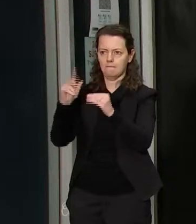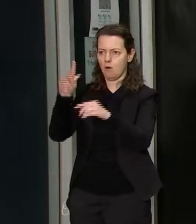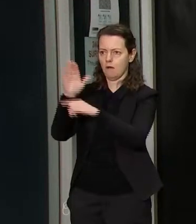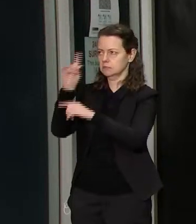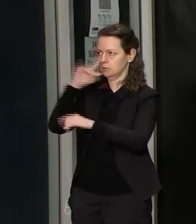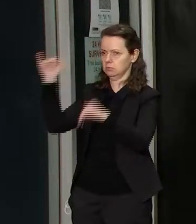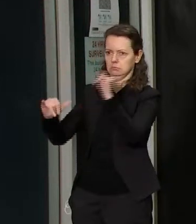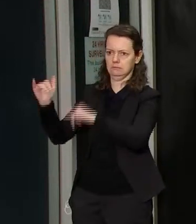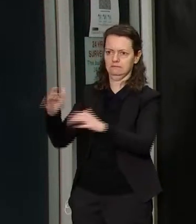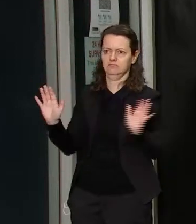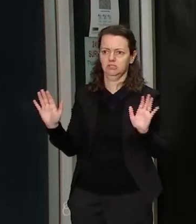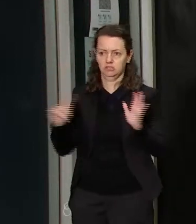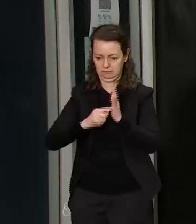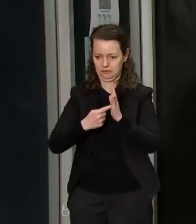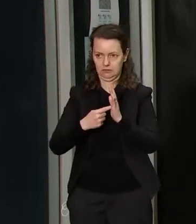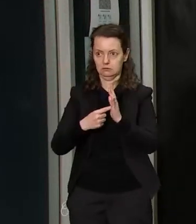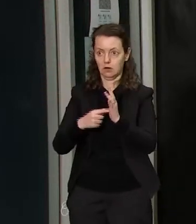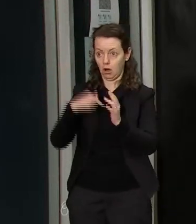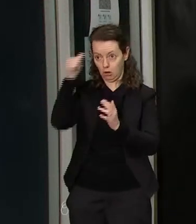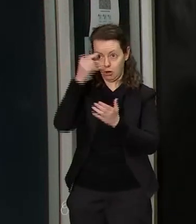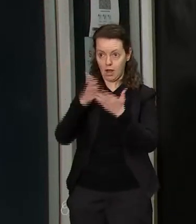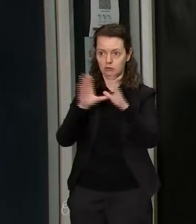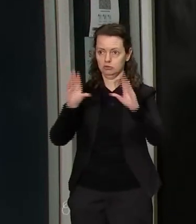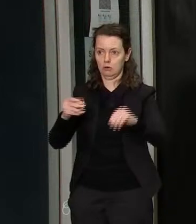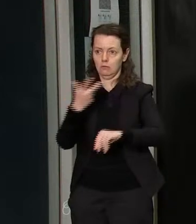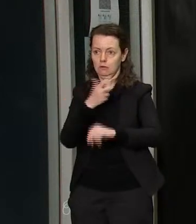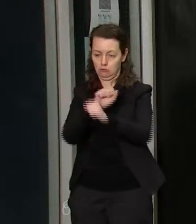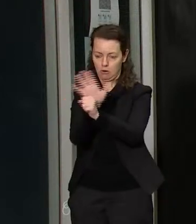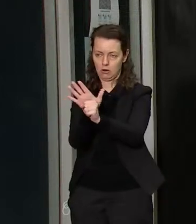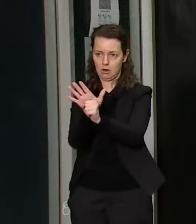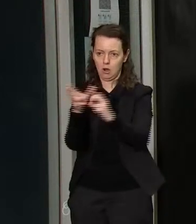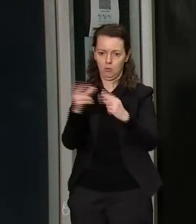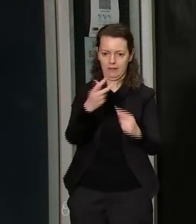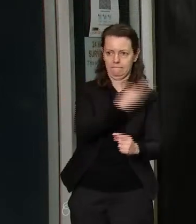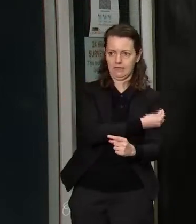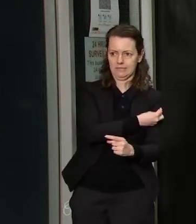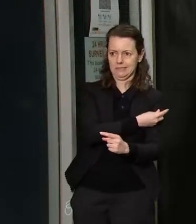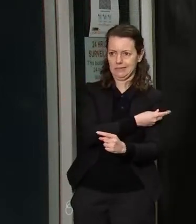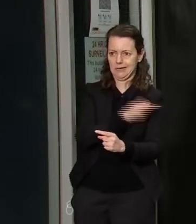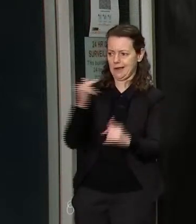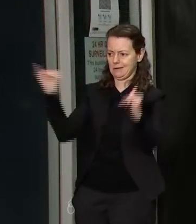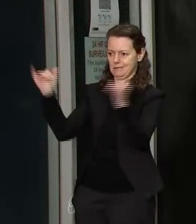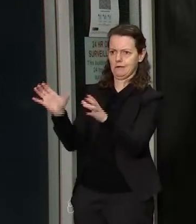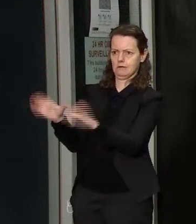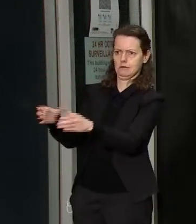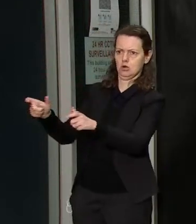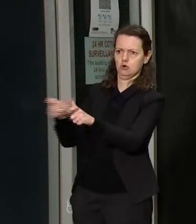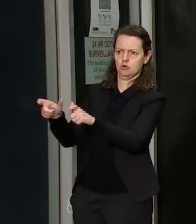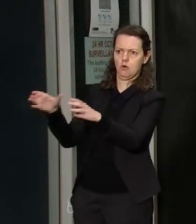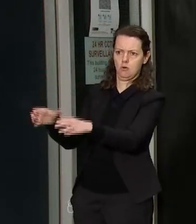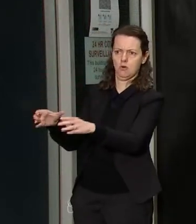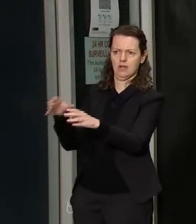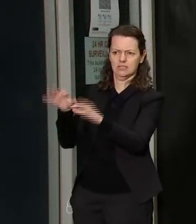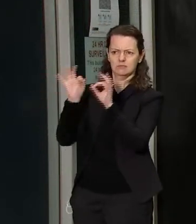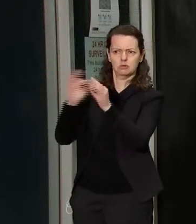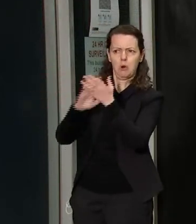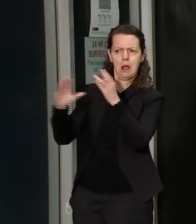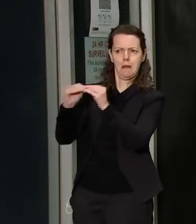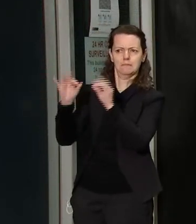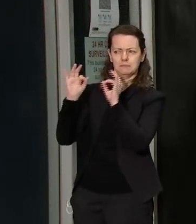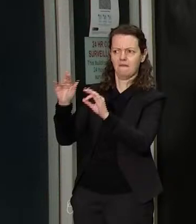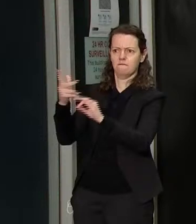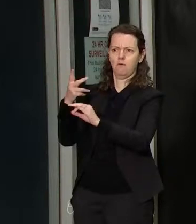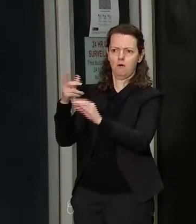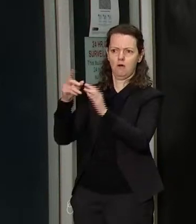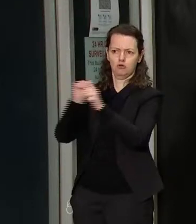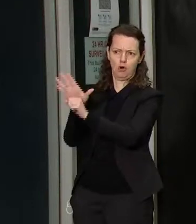is the pathway through this. That is the race. That is the race we are all on. citizens, governments, state, territory and